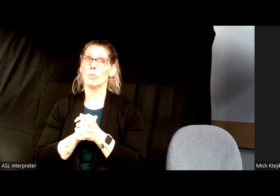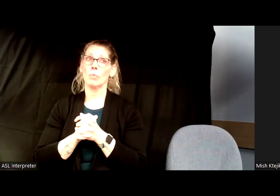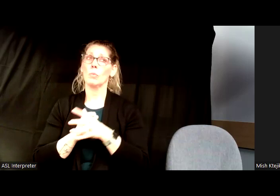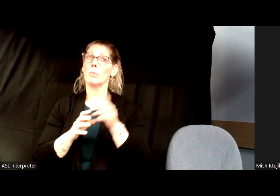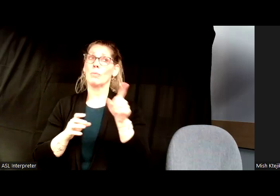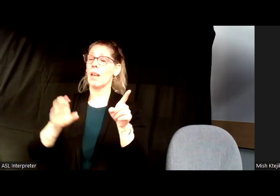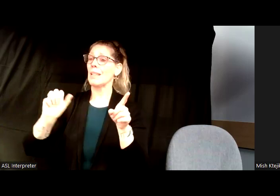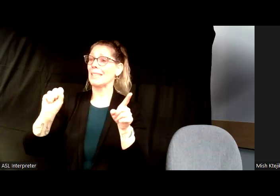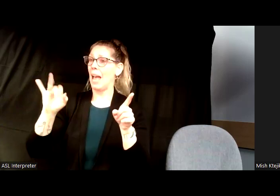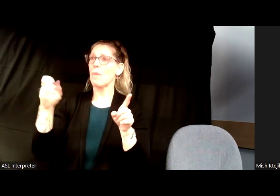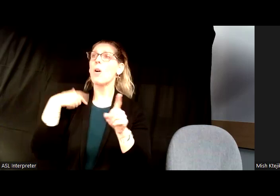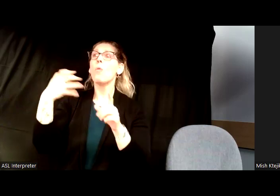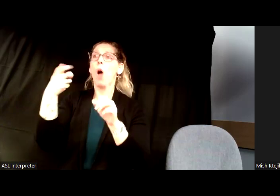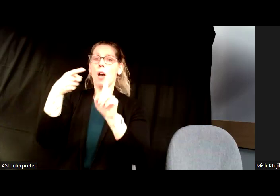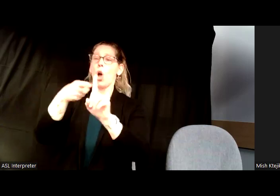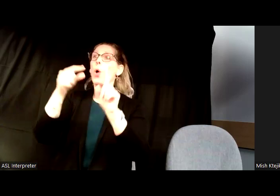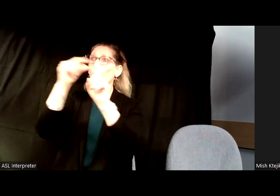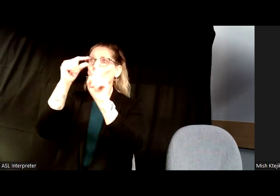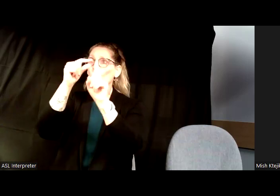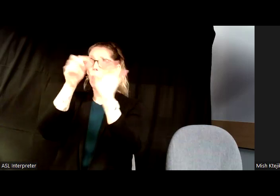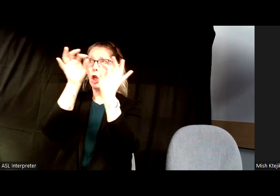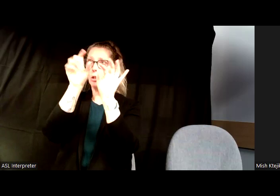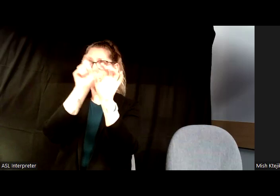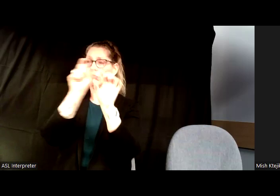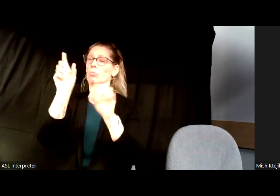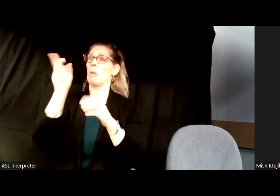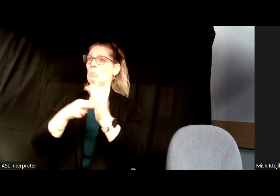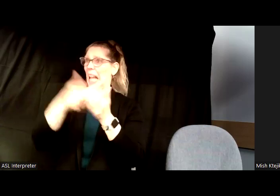My question was just the wording's not the same, but it sounds like it's any one of those.